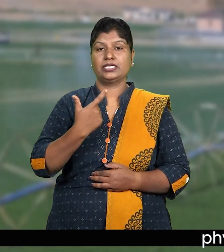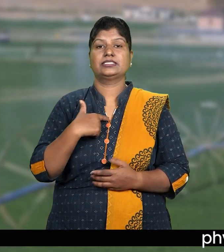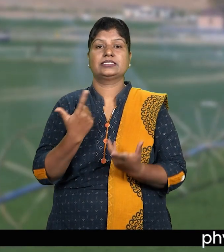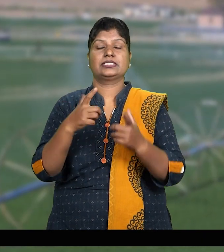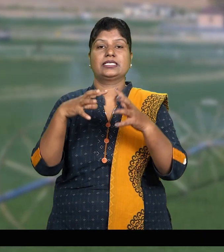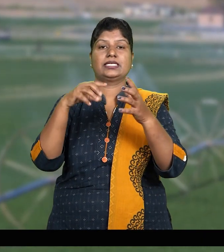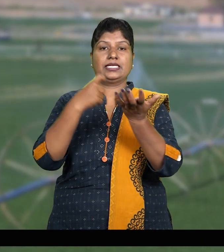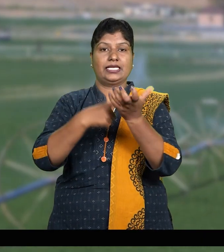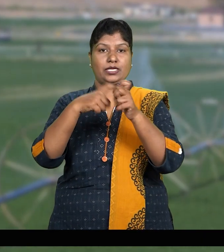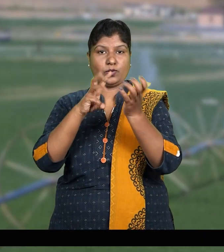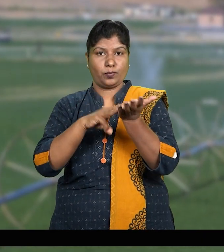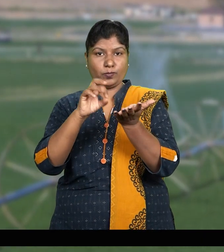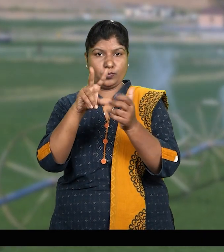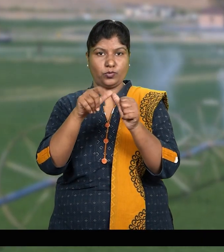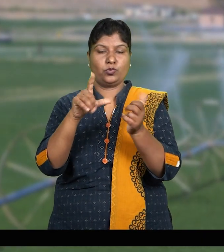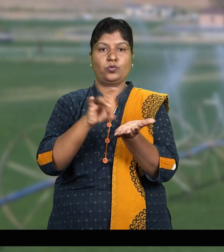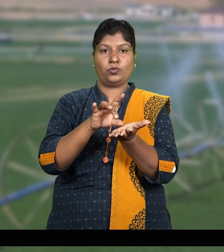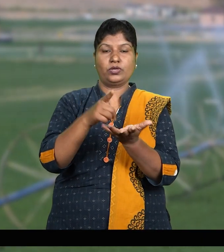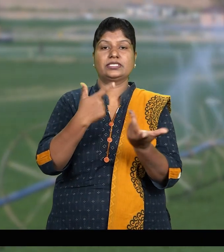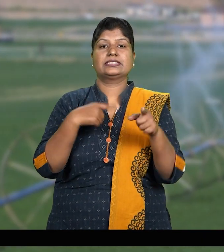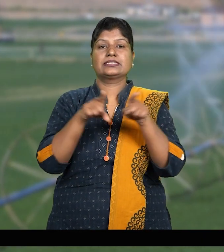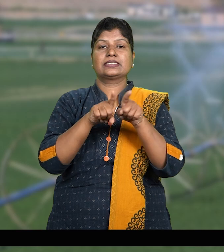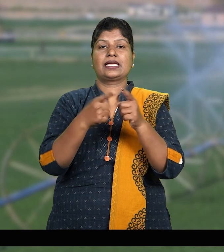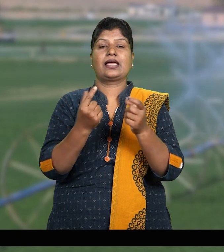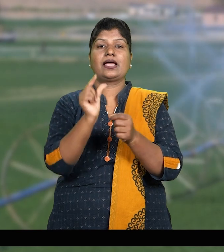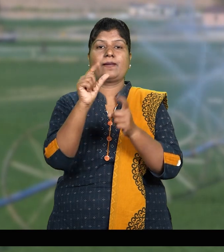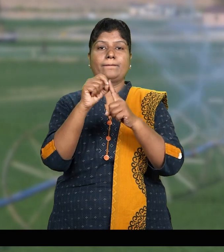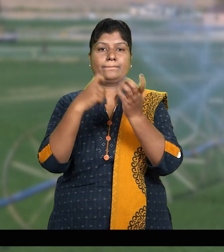weeds by uprooting